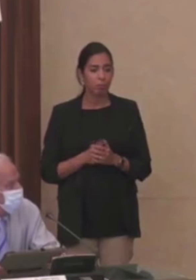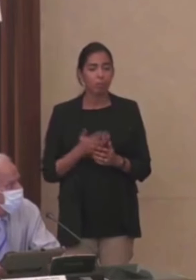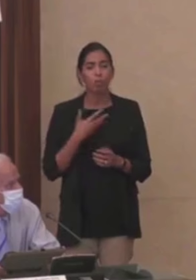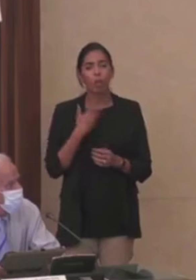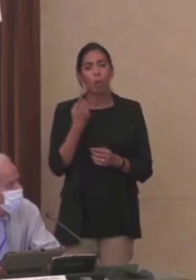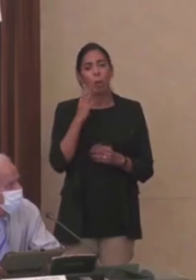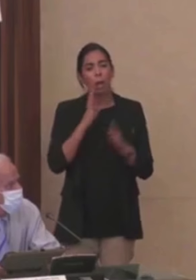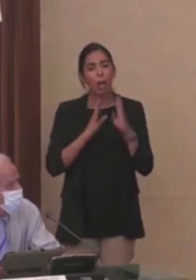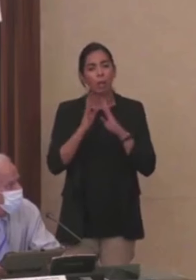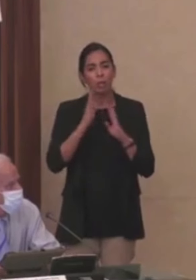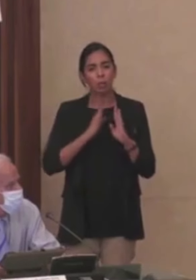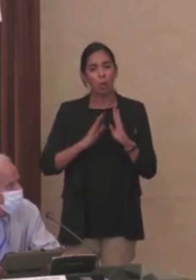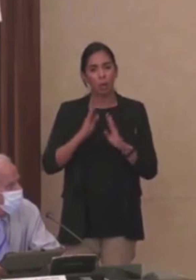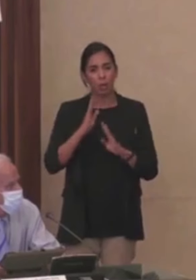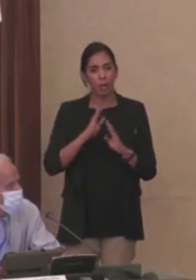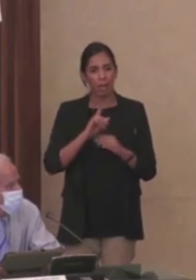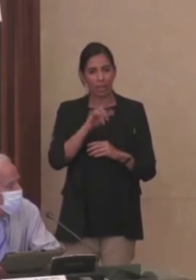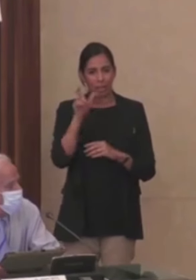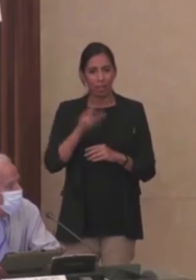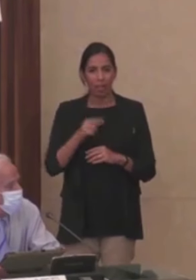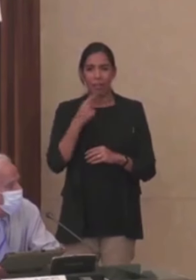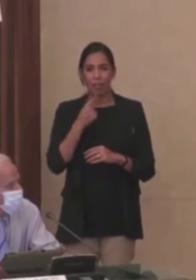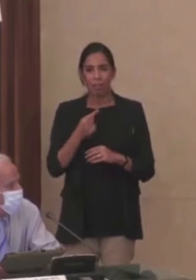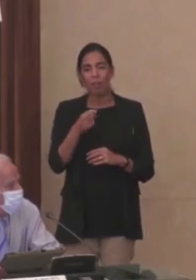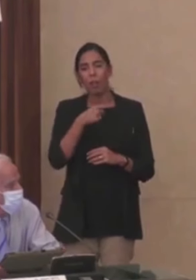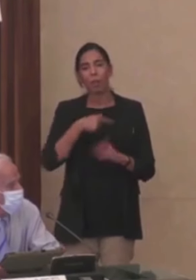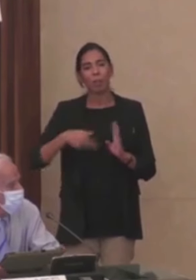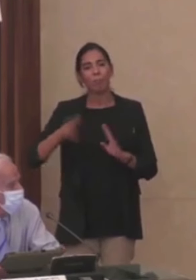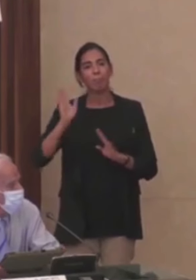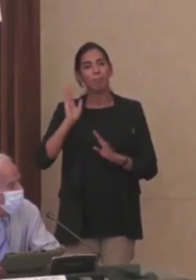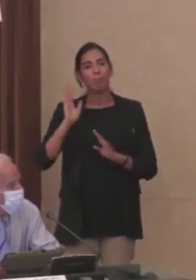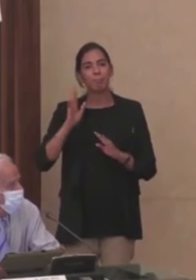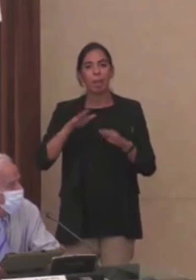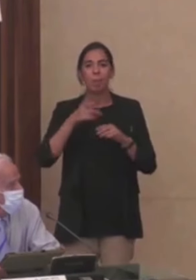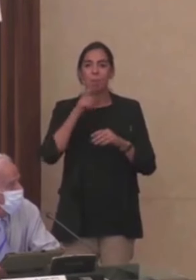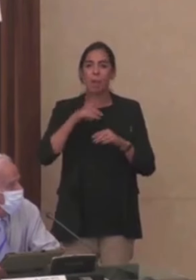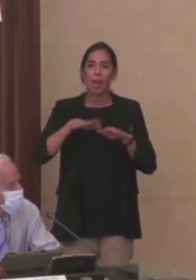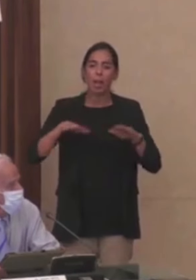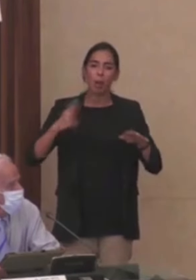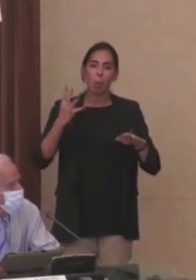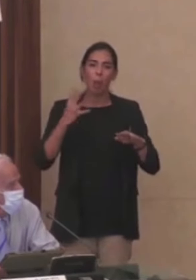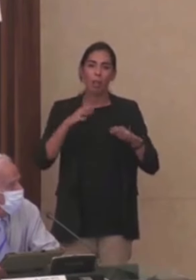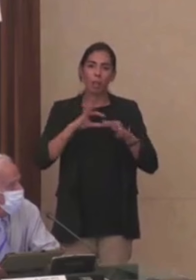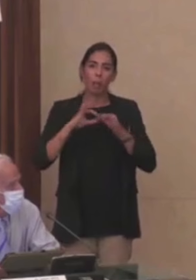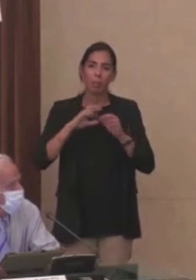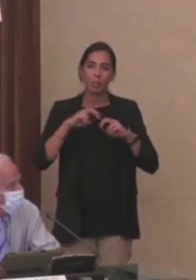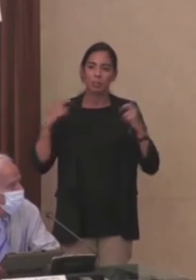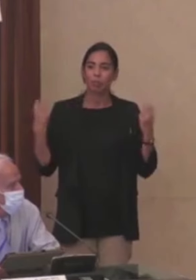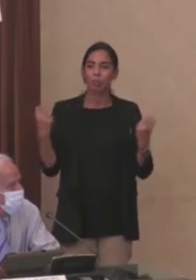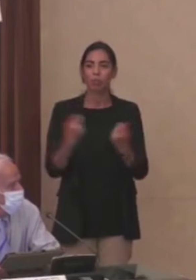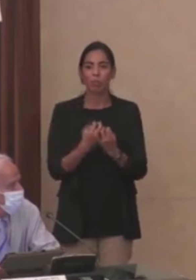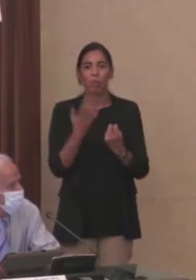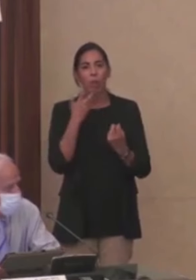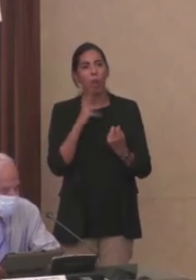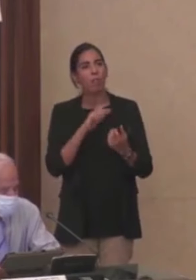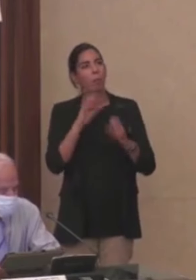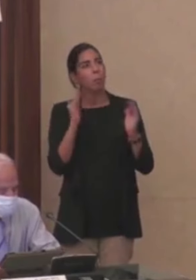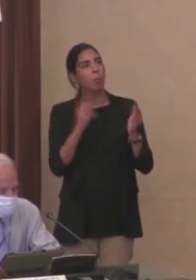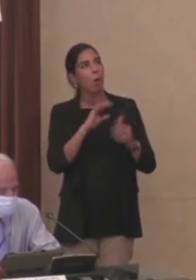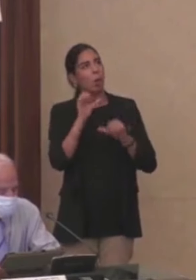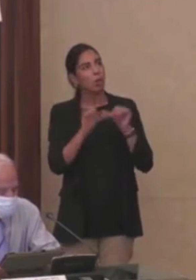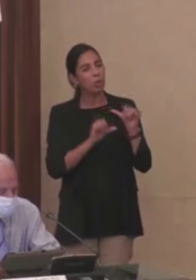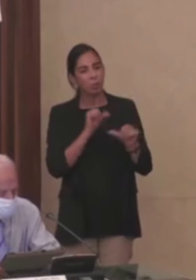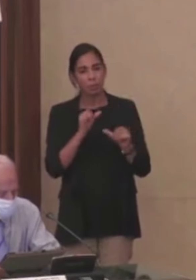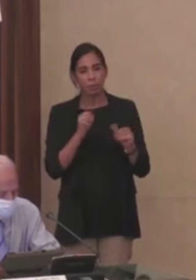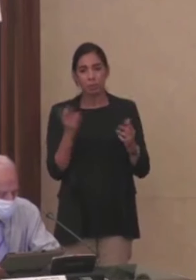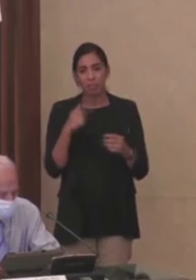There was an Italian song, 4 friends at the bar who wanted to change the world. There were